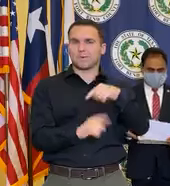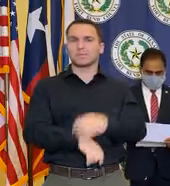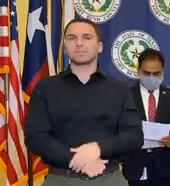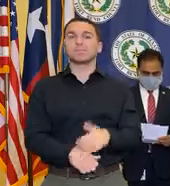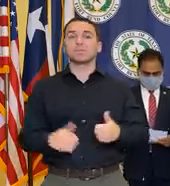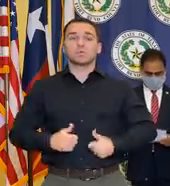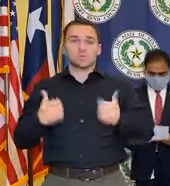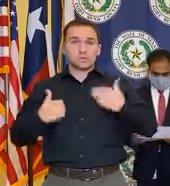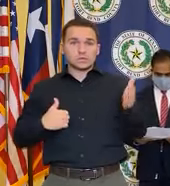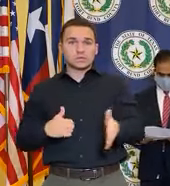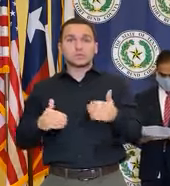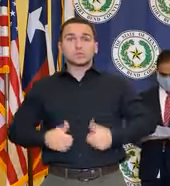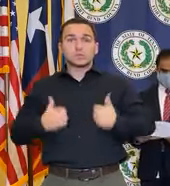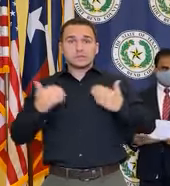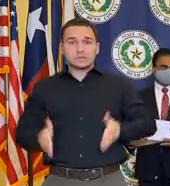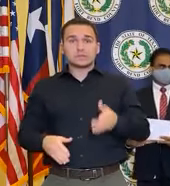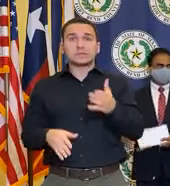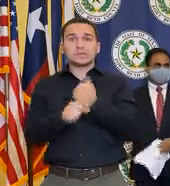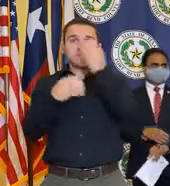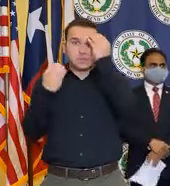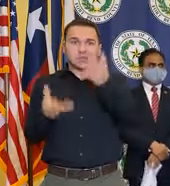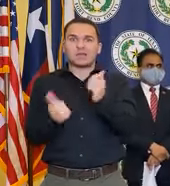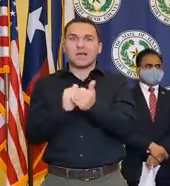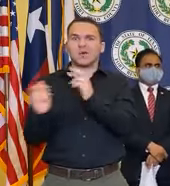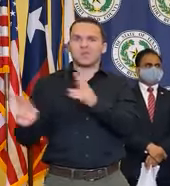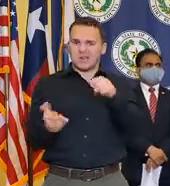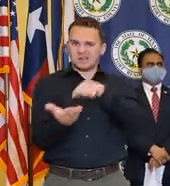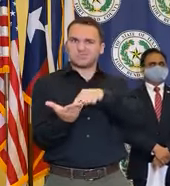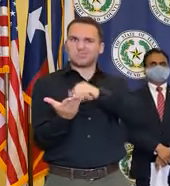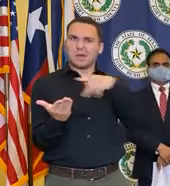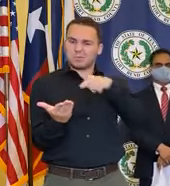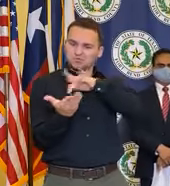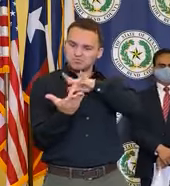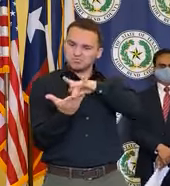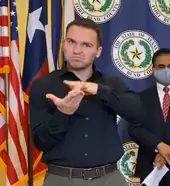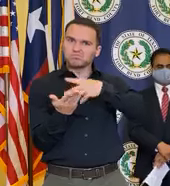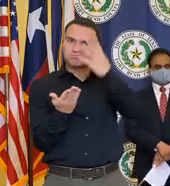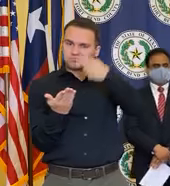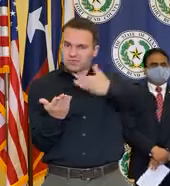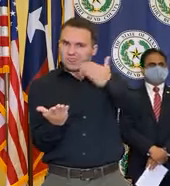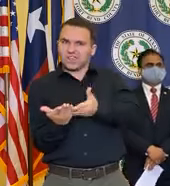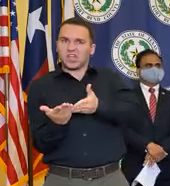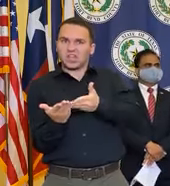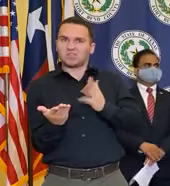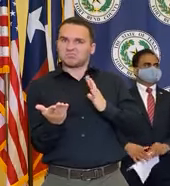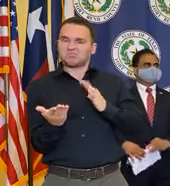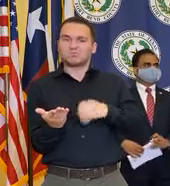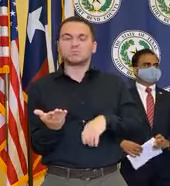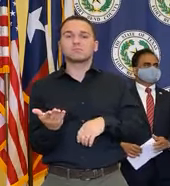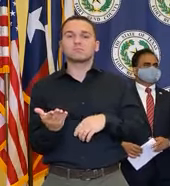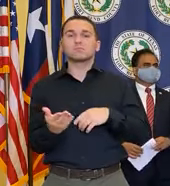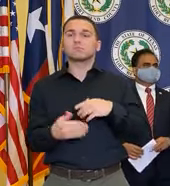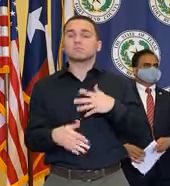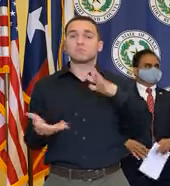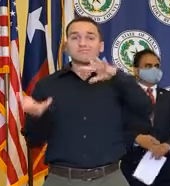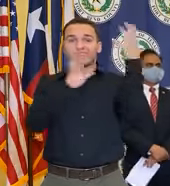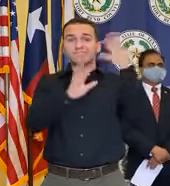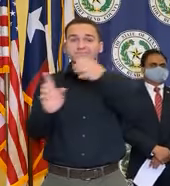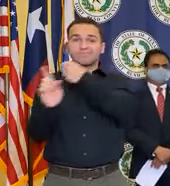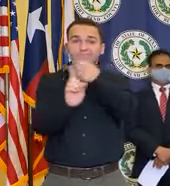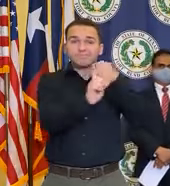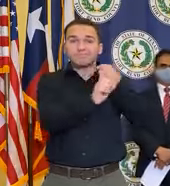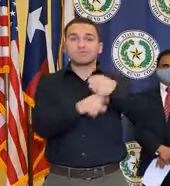Fort Bend County at their fingertips. And there are many benefits to downloading this mobile app. You can get, residents can get disaster notifications